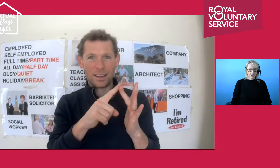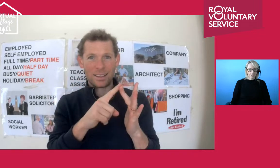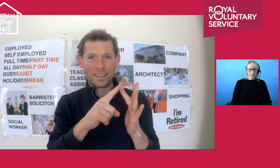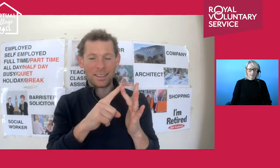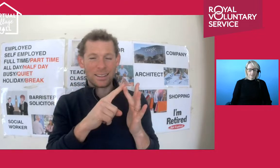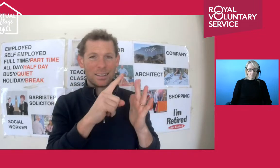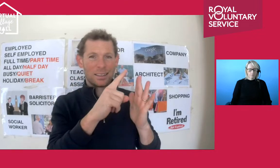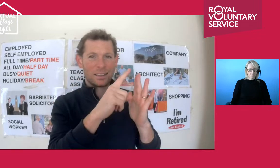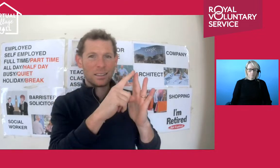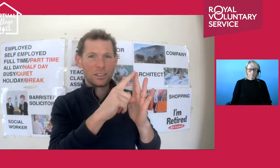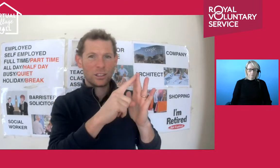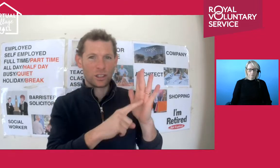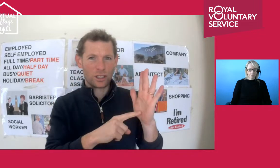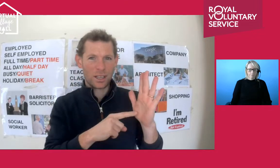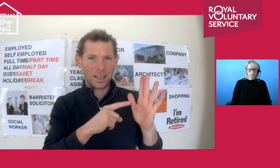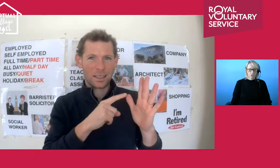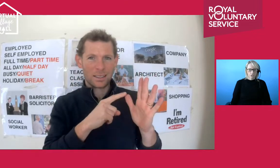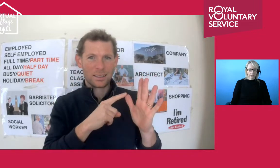I,